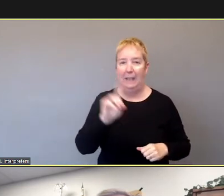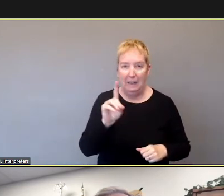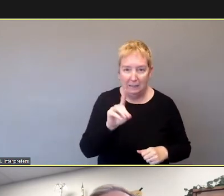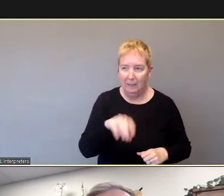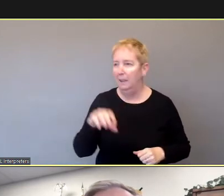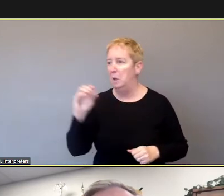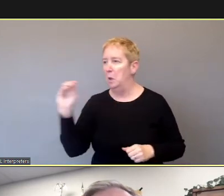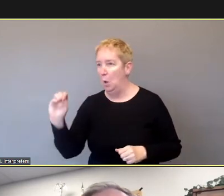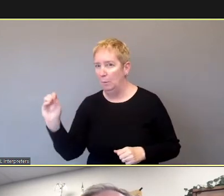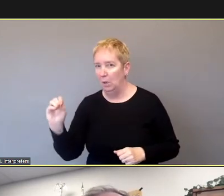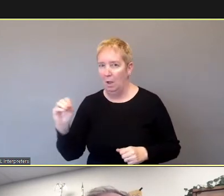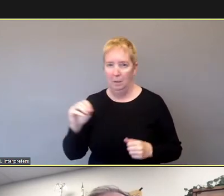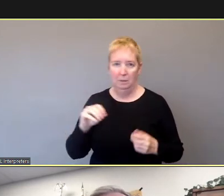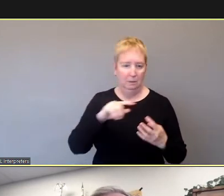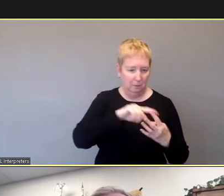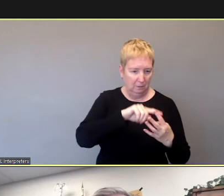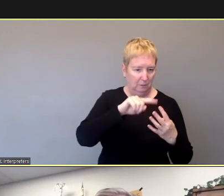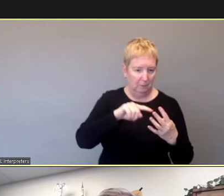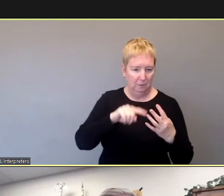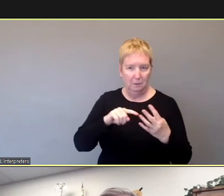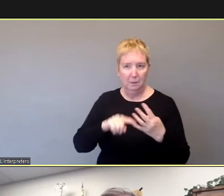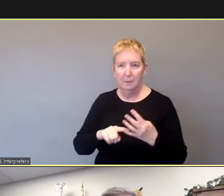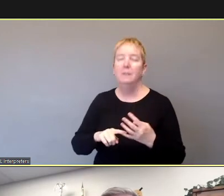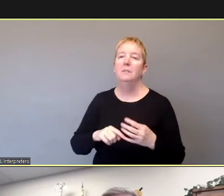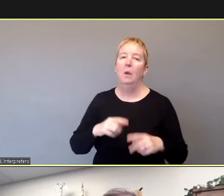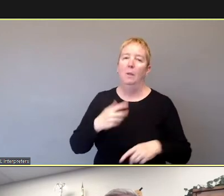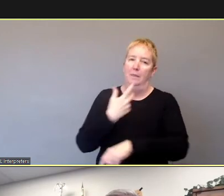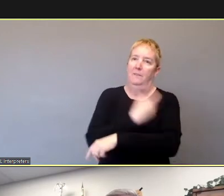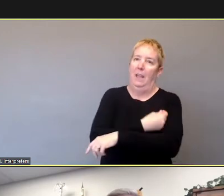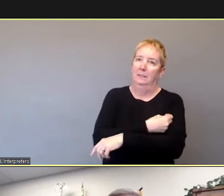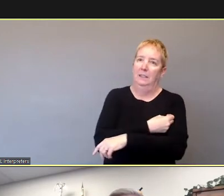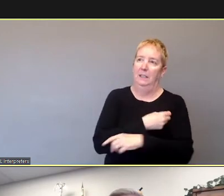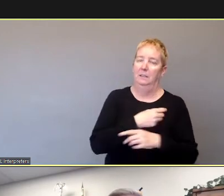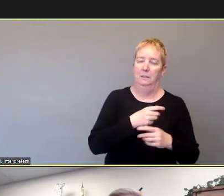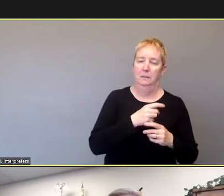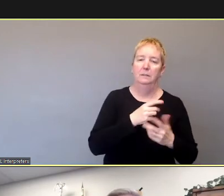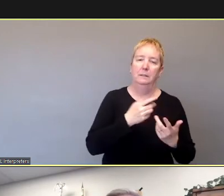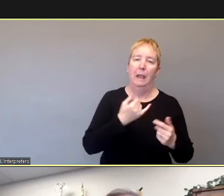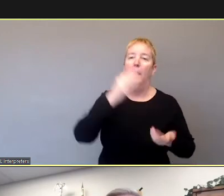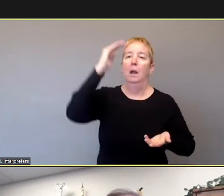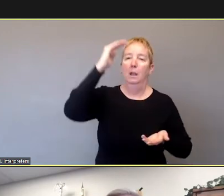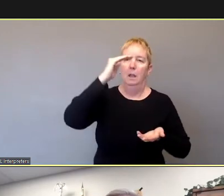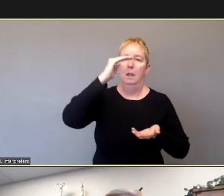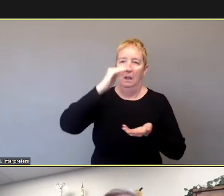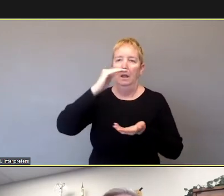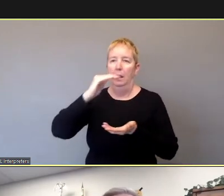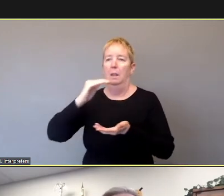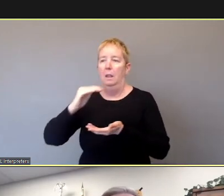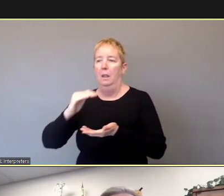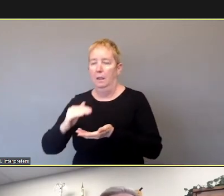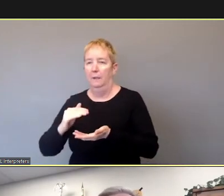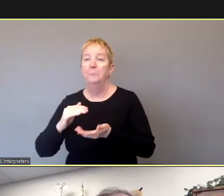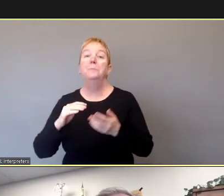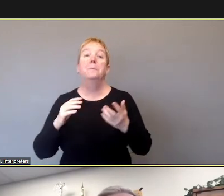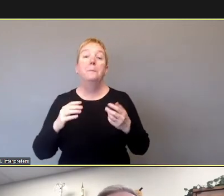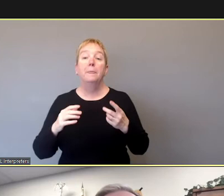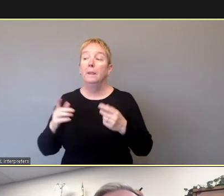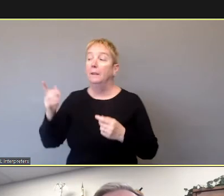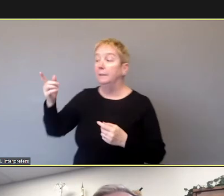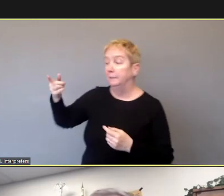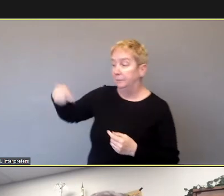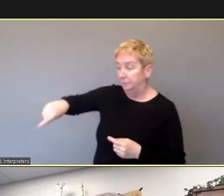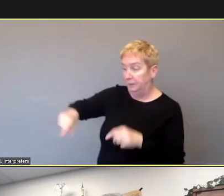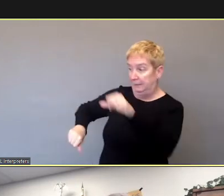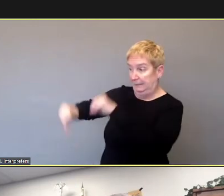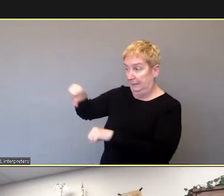not surprised by that at all. I think the talk in the scientific community is, can we do better on the vaccines? It's not an